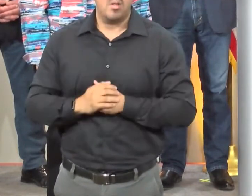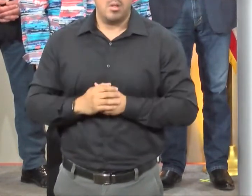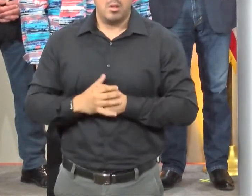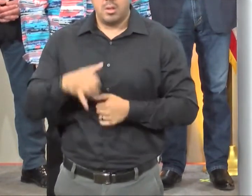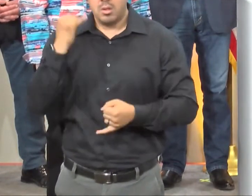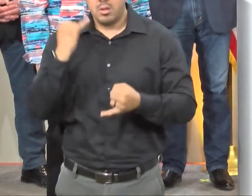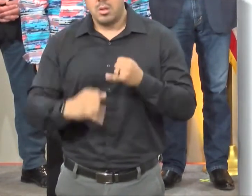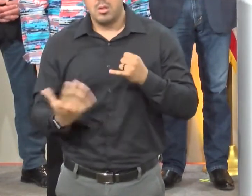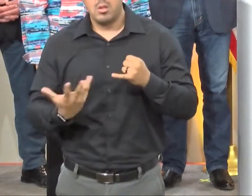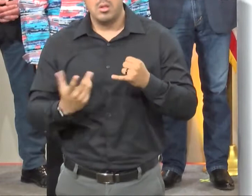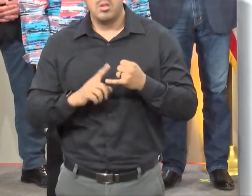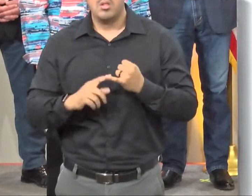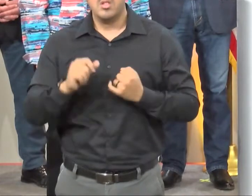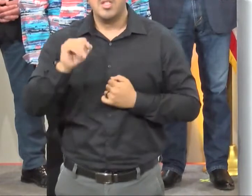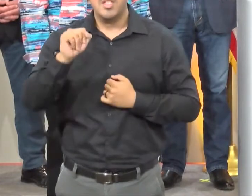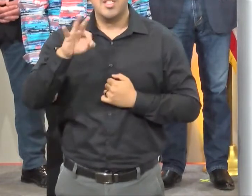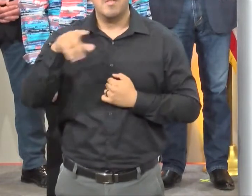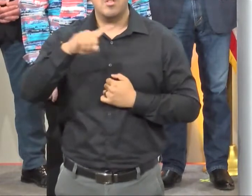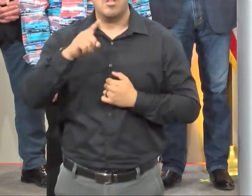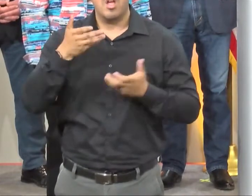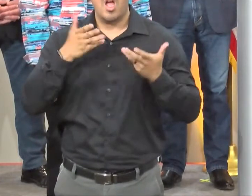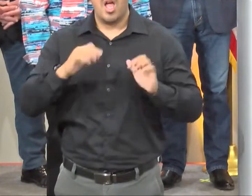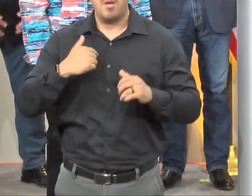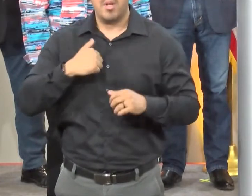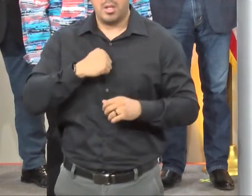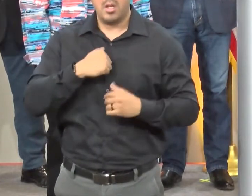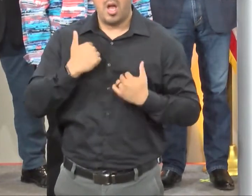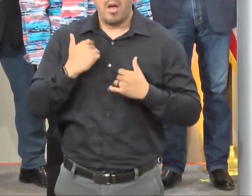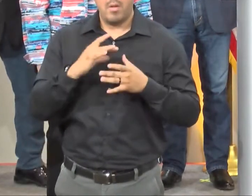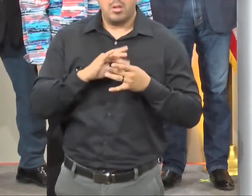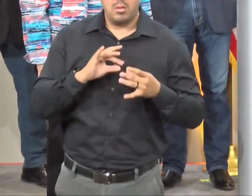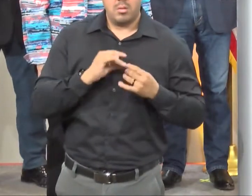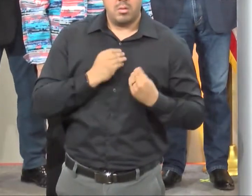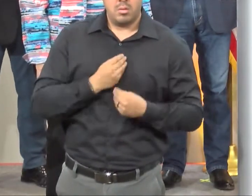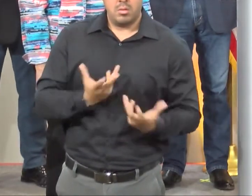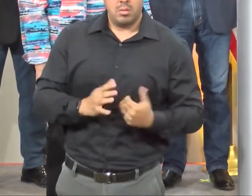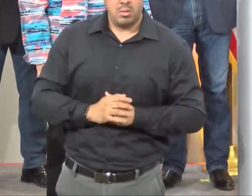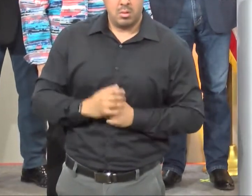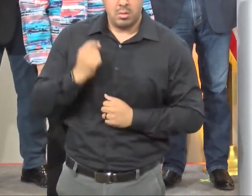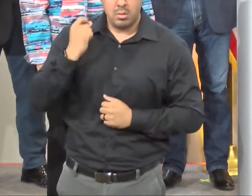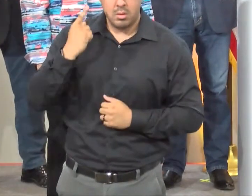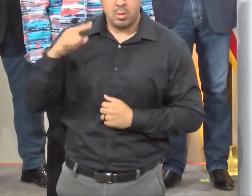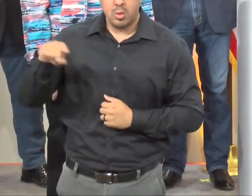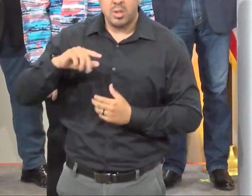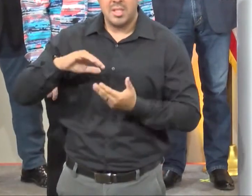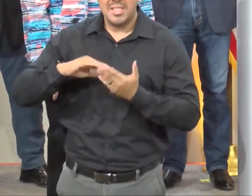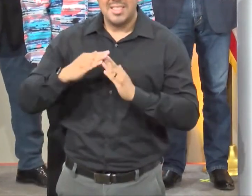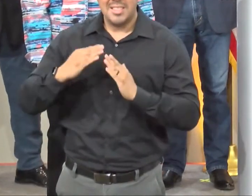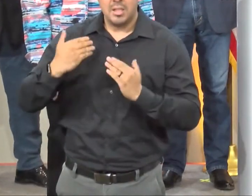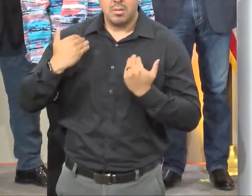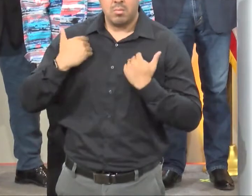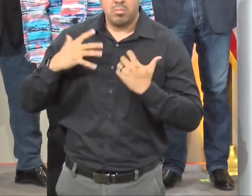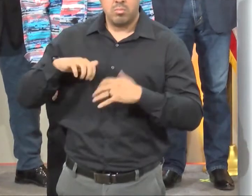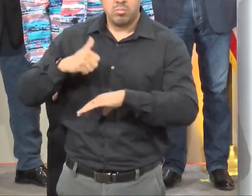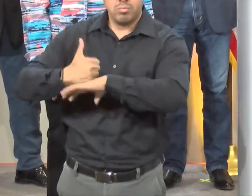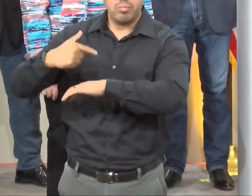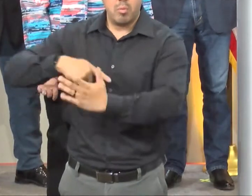Lastly, if you will allow me to make this editorial comment, when the city had this program,